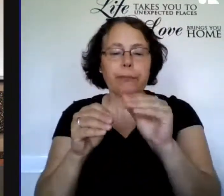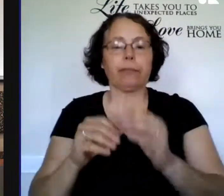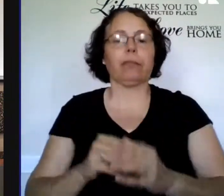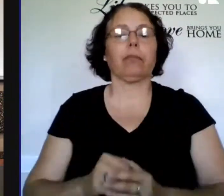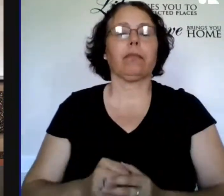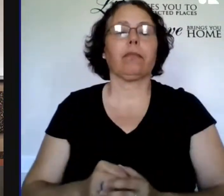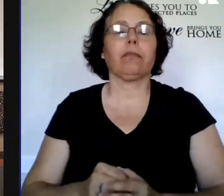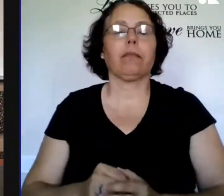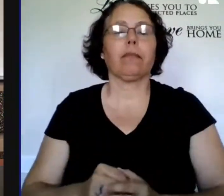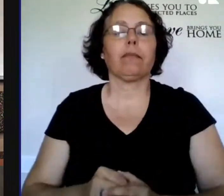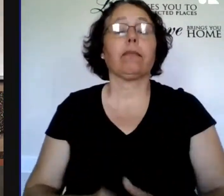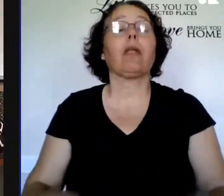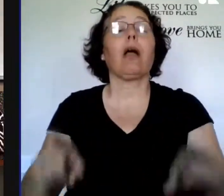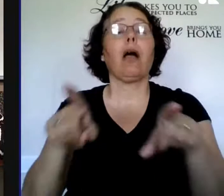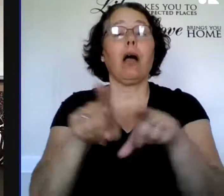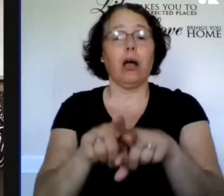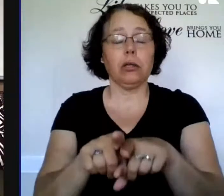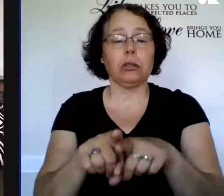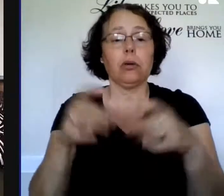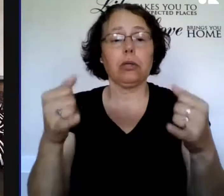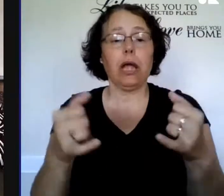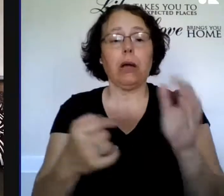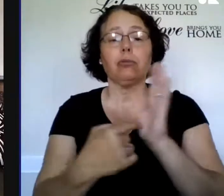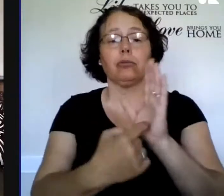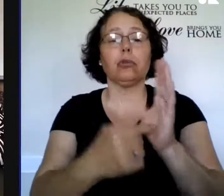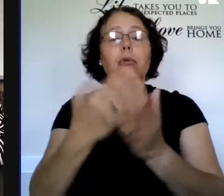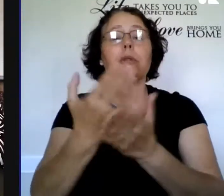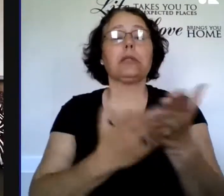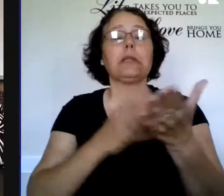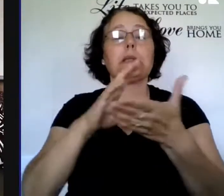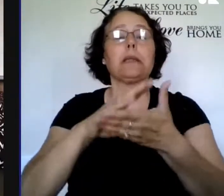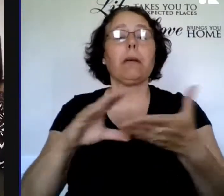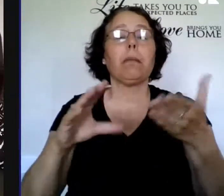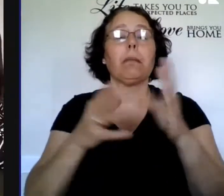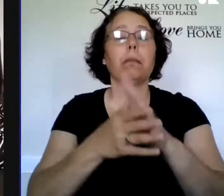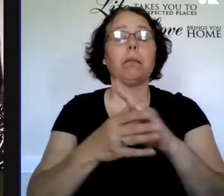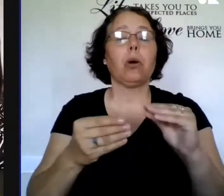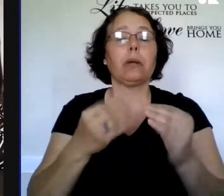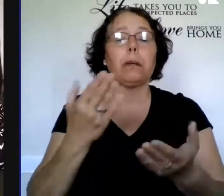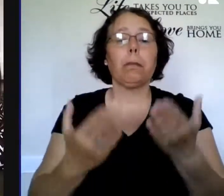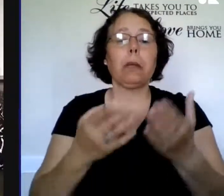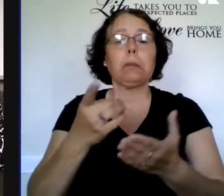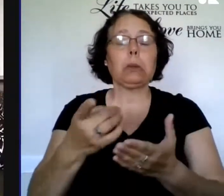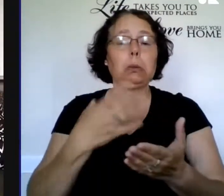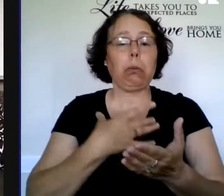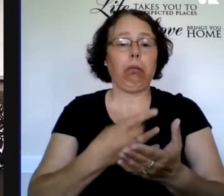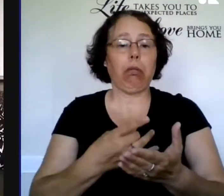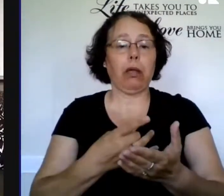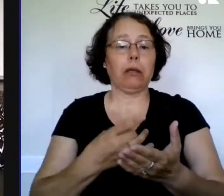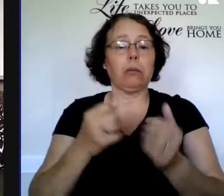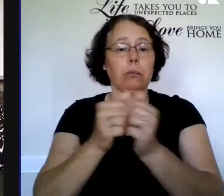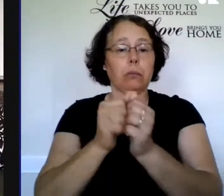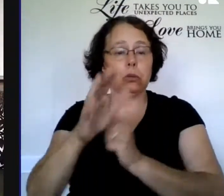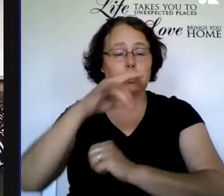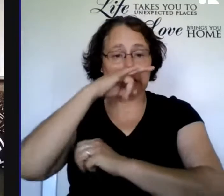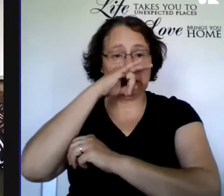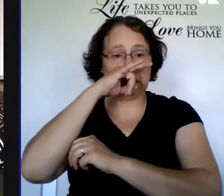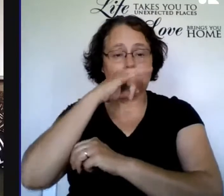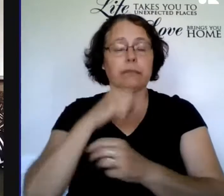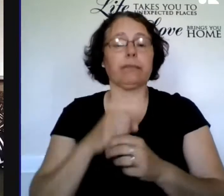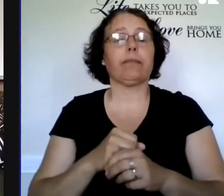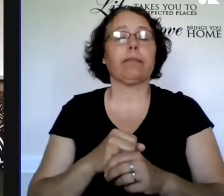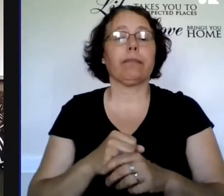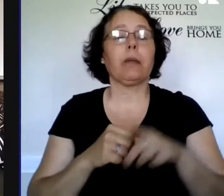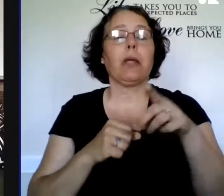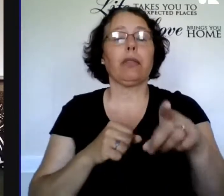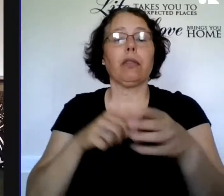might like if you liked these. This one is another one by the same author, Katz, and she's